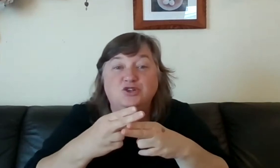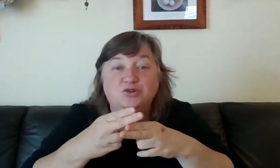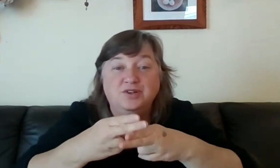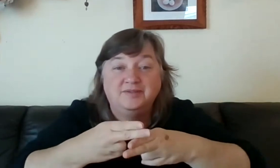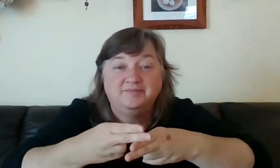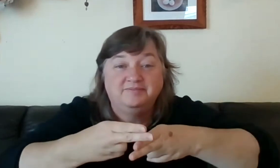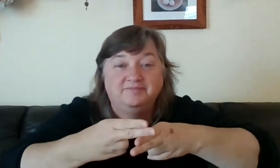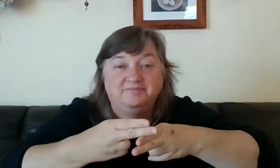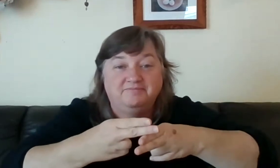Soon.